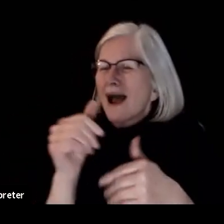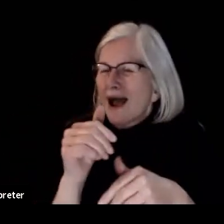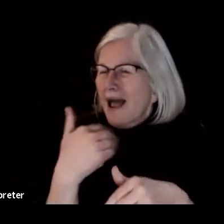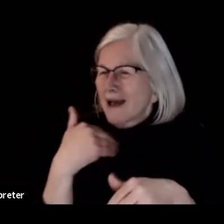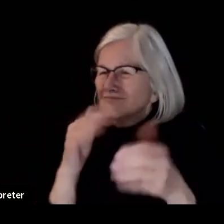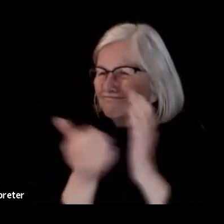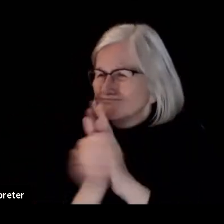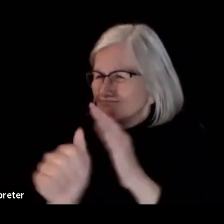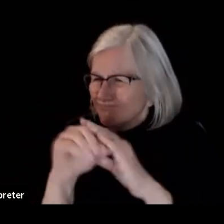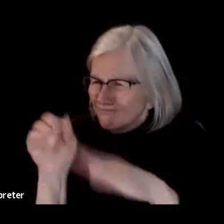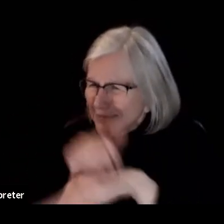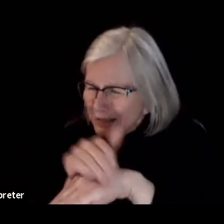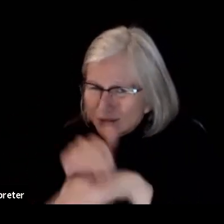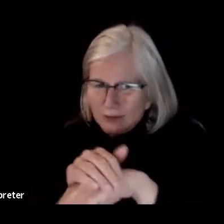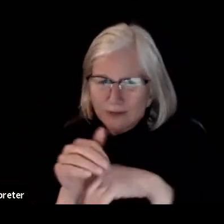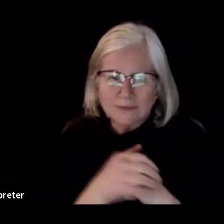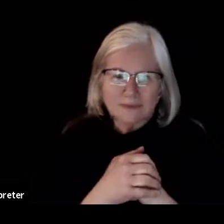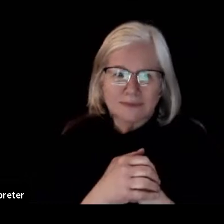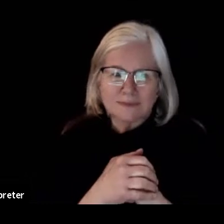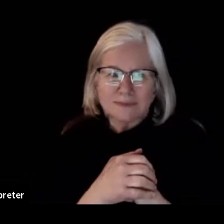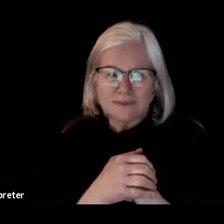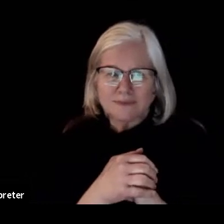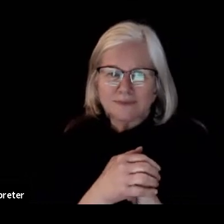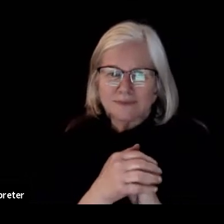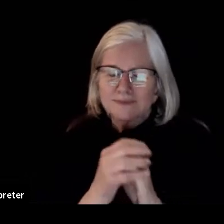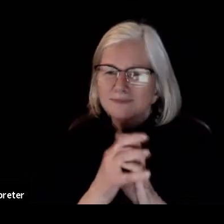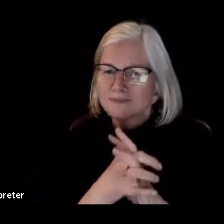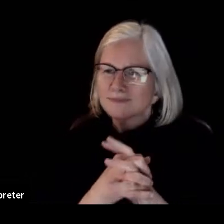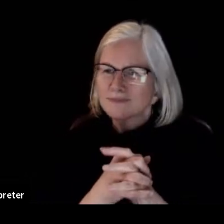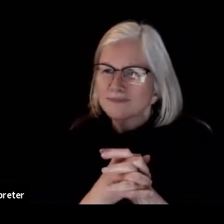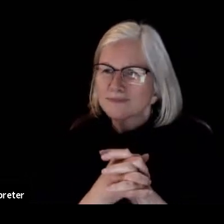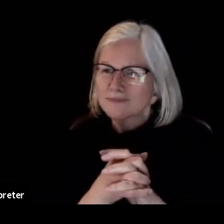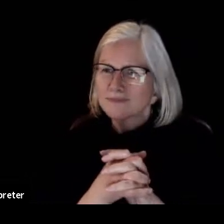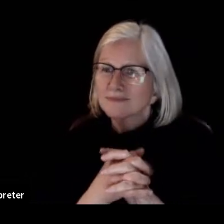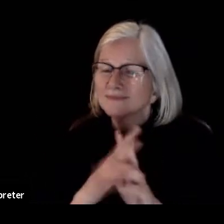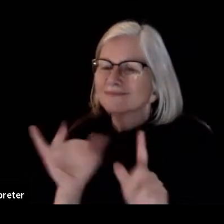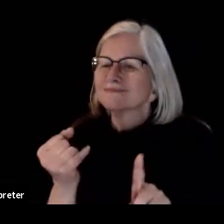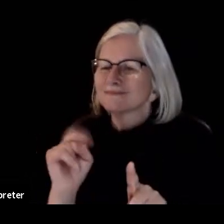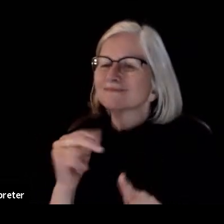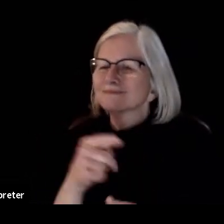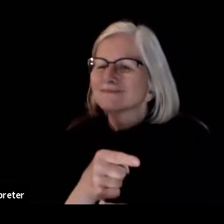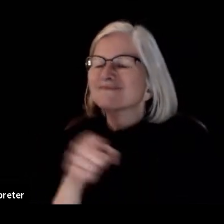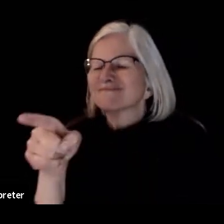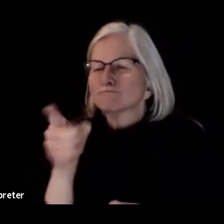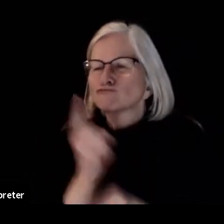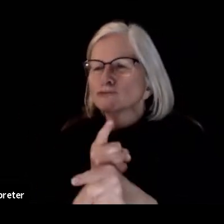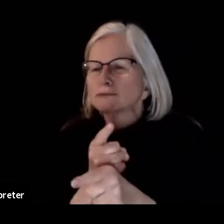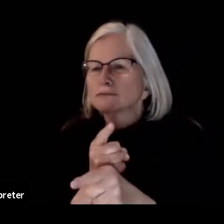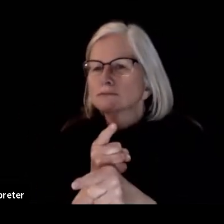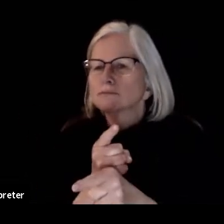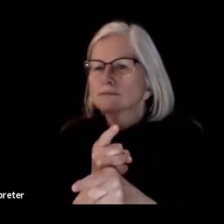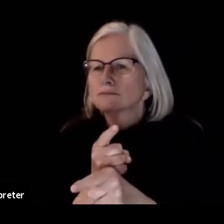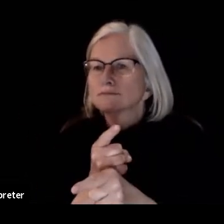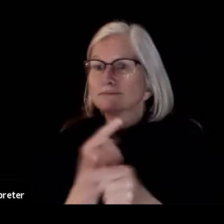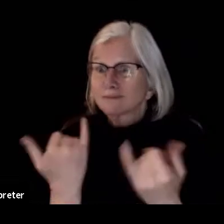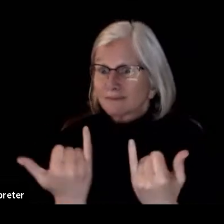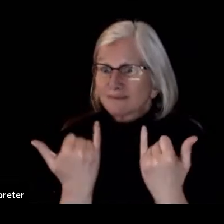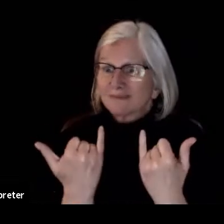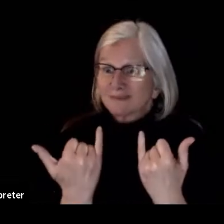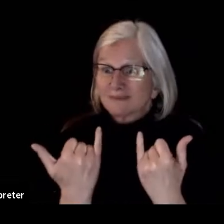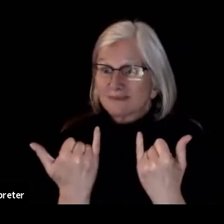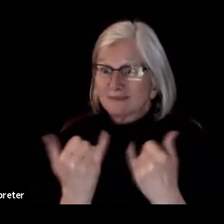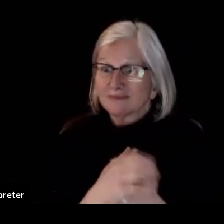Well, this is Jan. Thanks, Joe. You're right. I think we at this point in time are relying